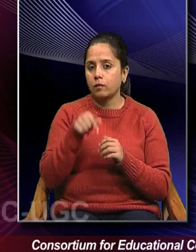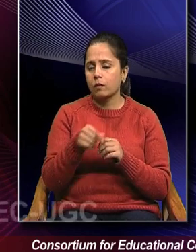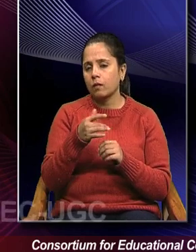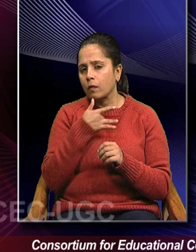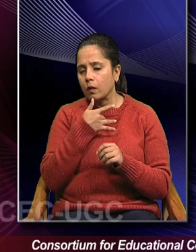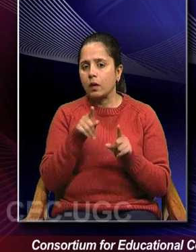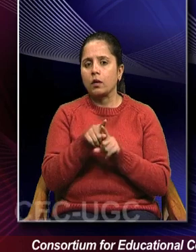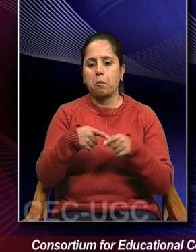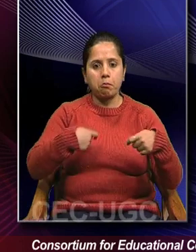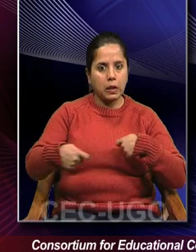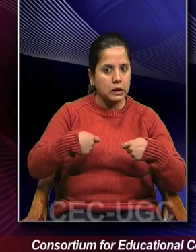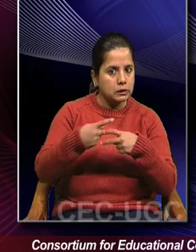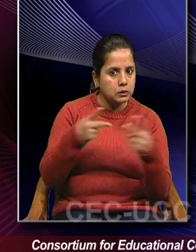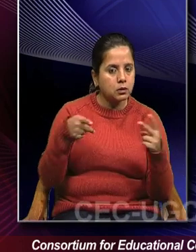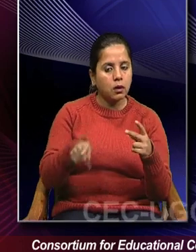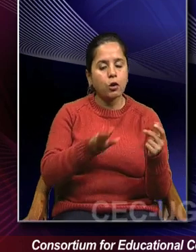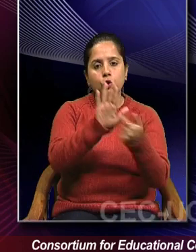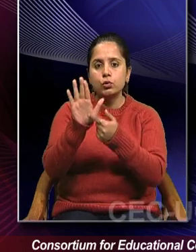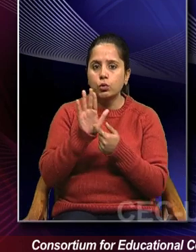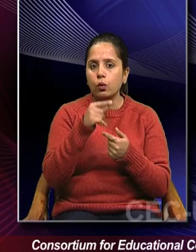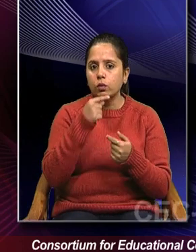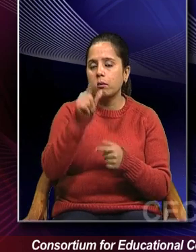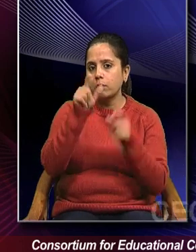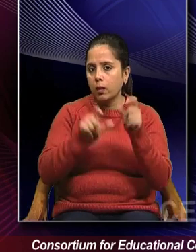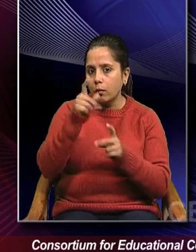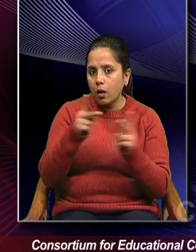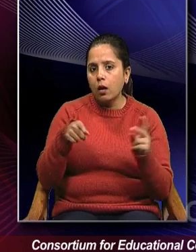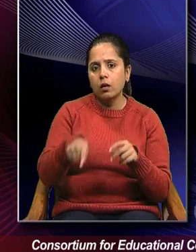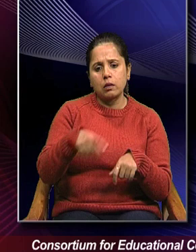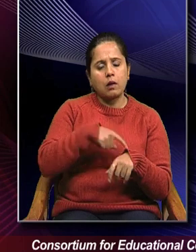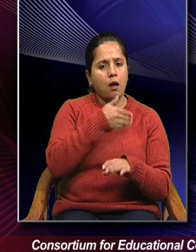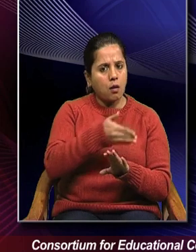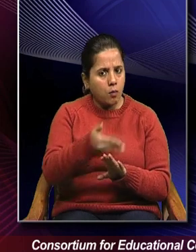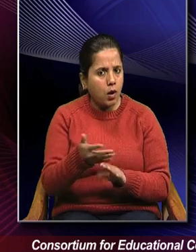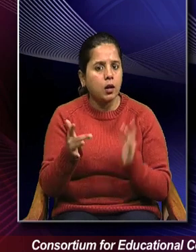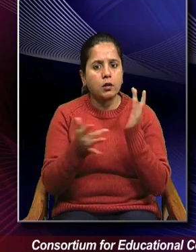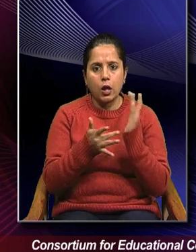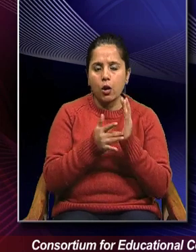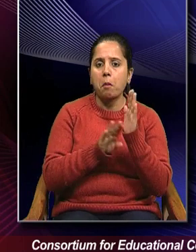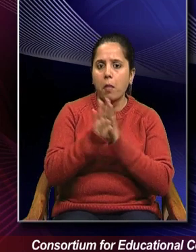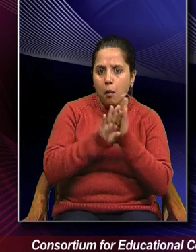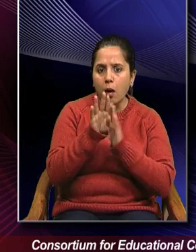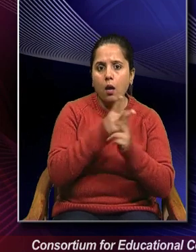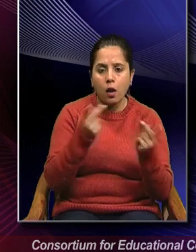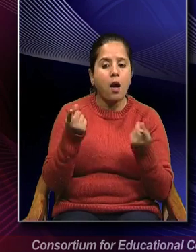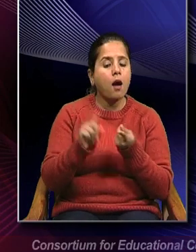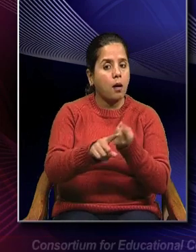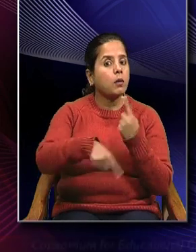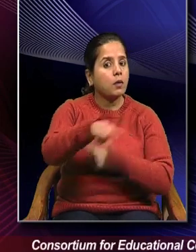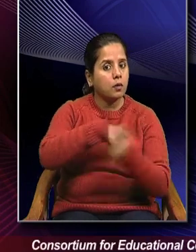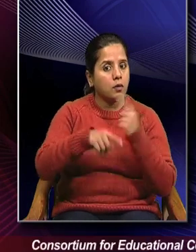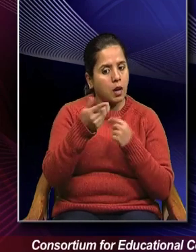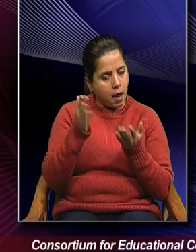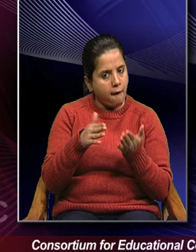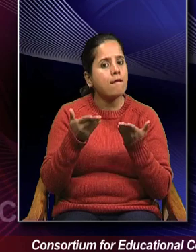of entrepreneurship which was exhibited by the people at that point of time, or the technological developments which were happening